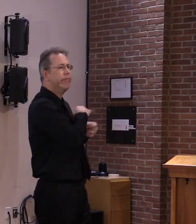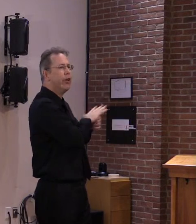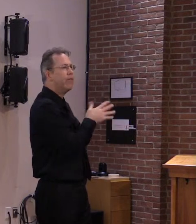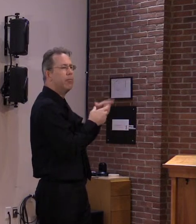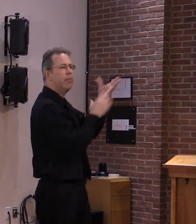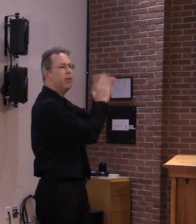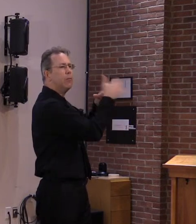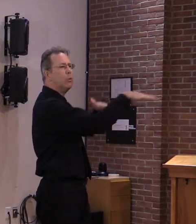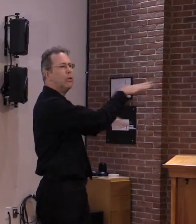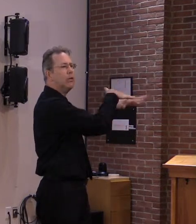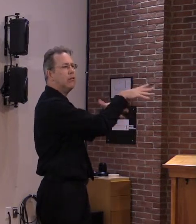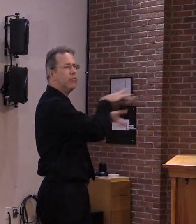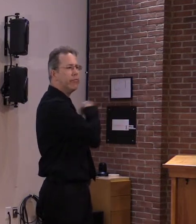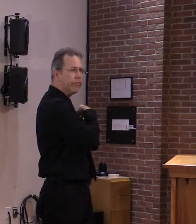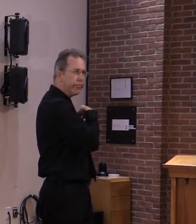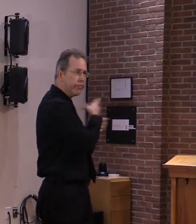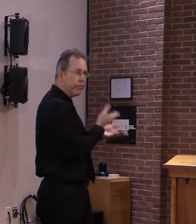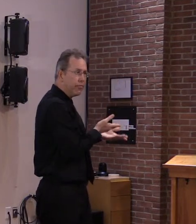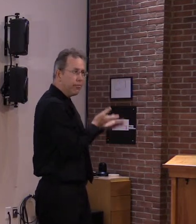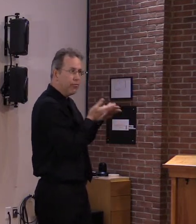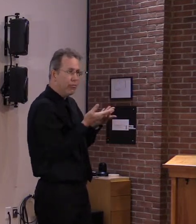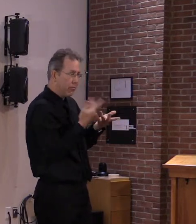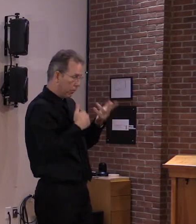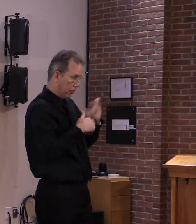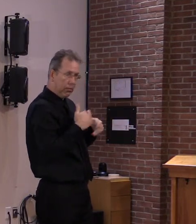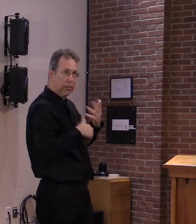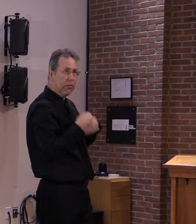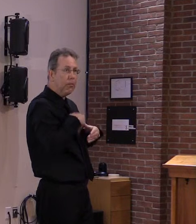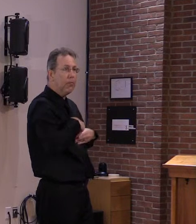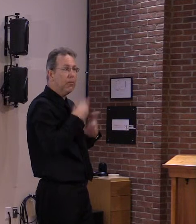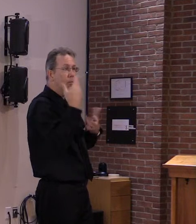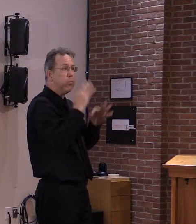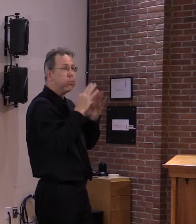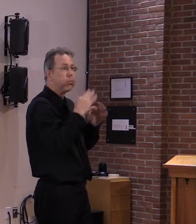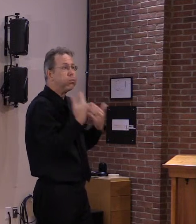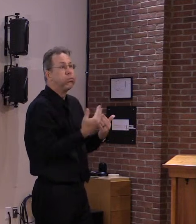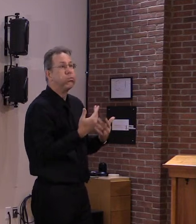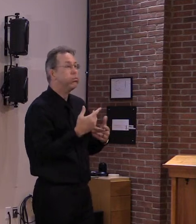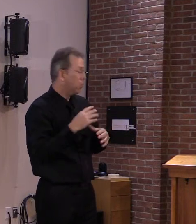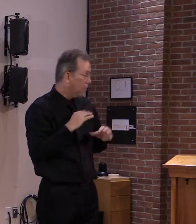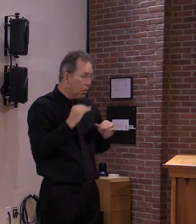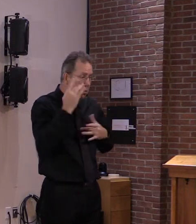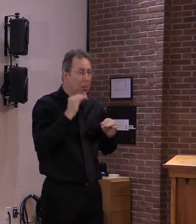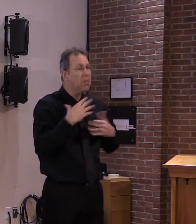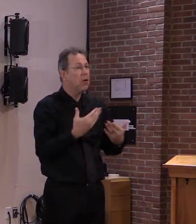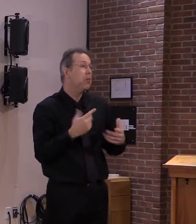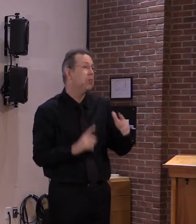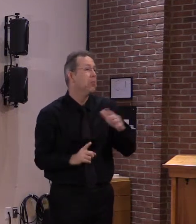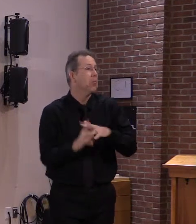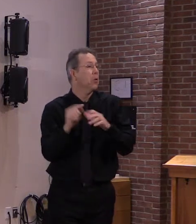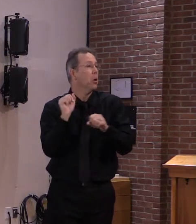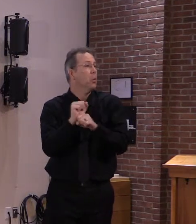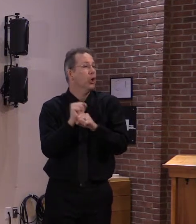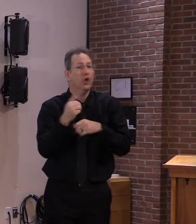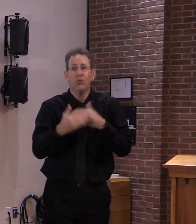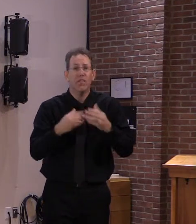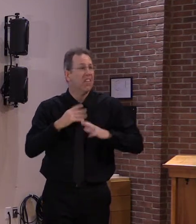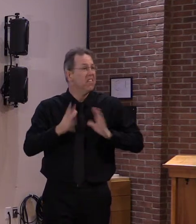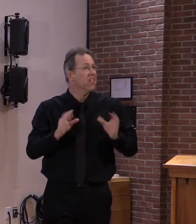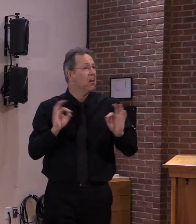in partnership with other states. There are two main themes to these discussions. On the one hand, the data from state assessments